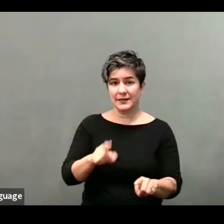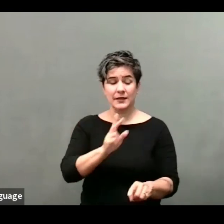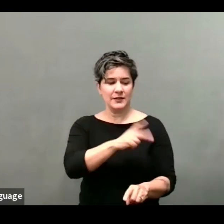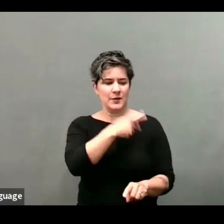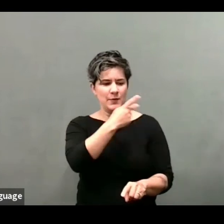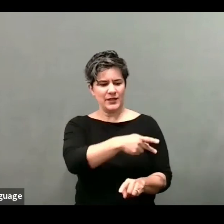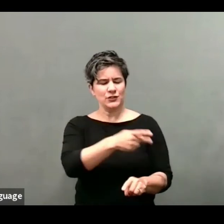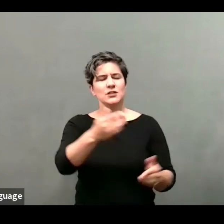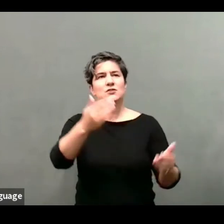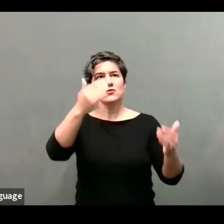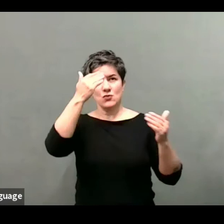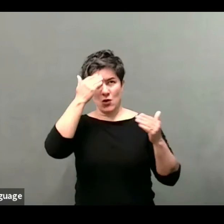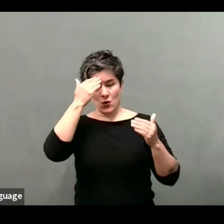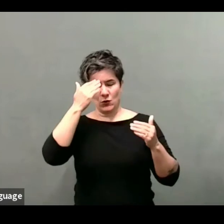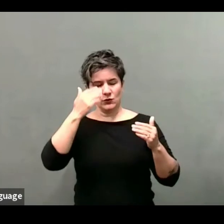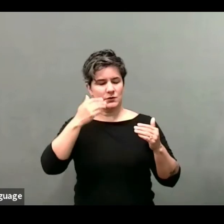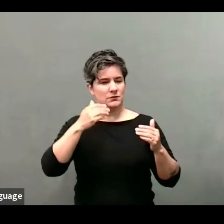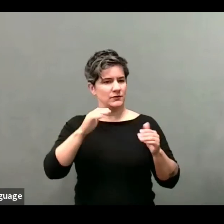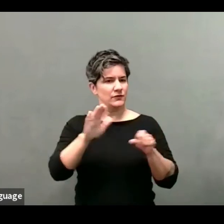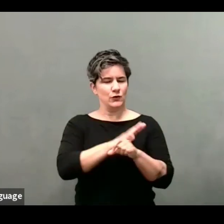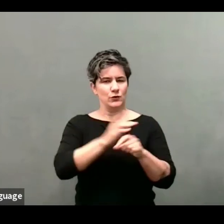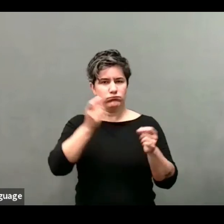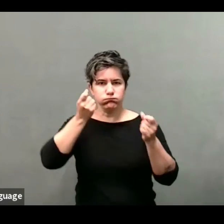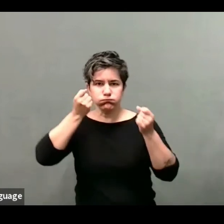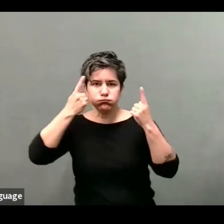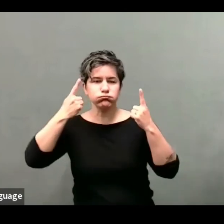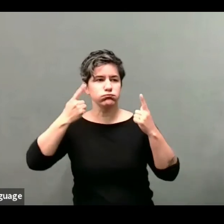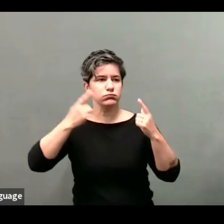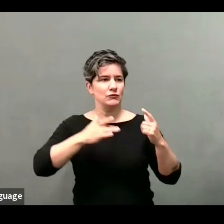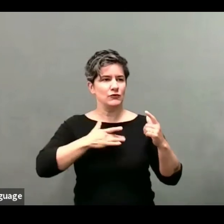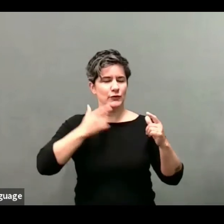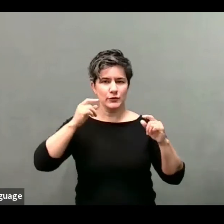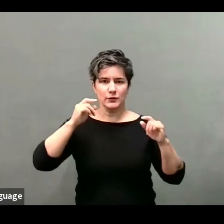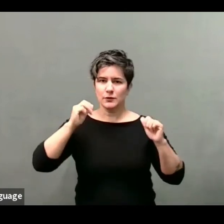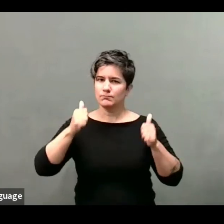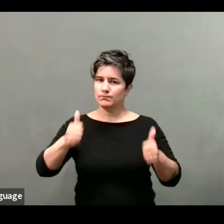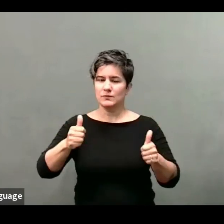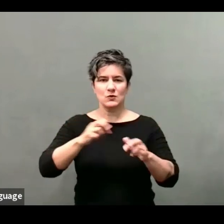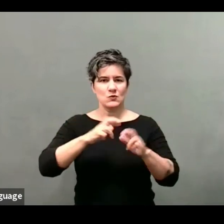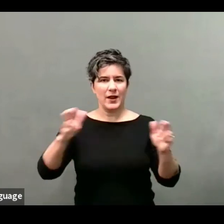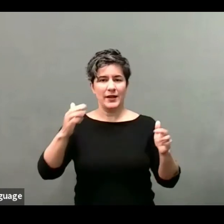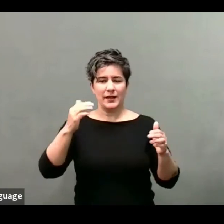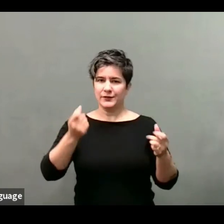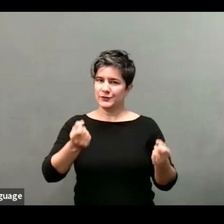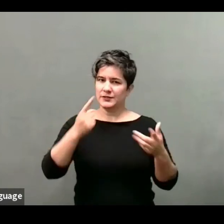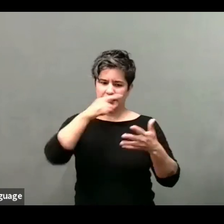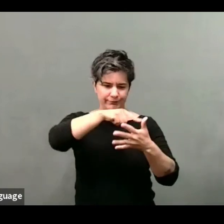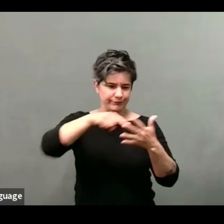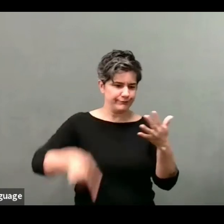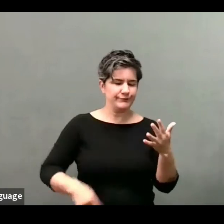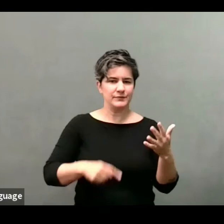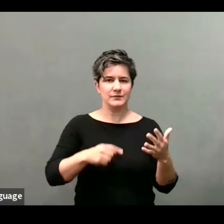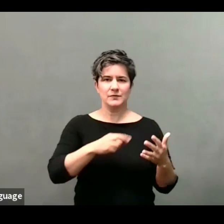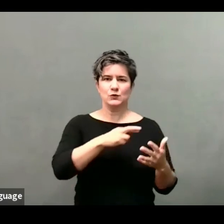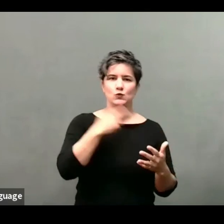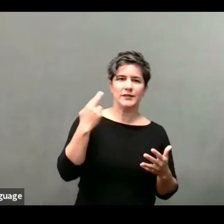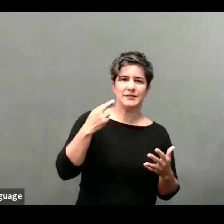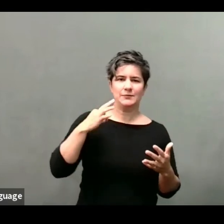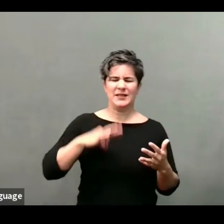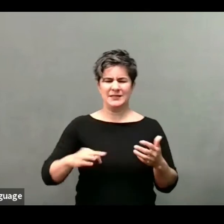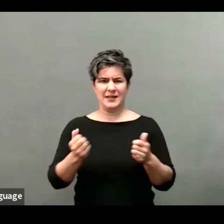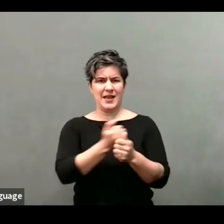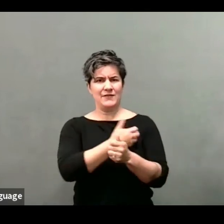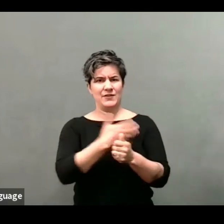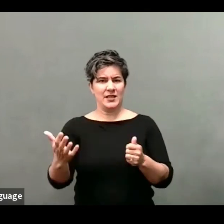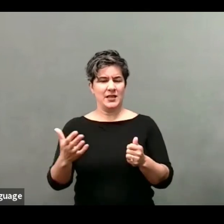the exam with full information about what that means, what the risks are, and what the benefits are. There's